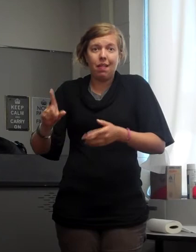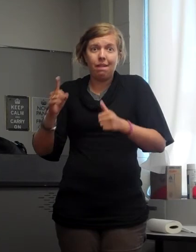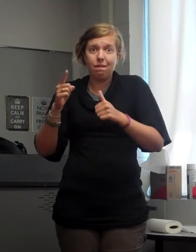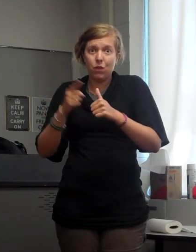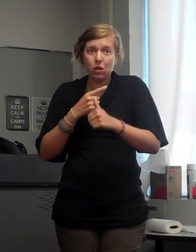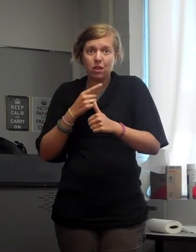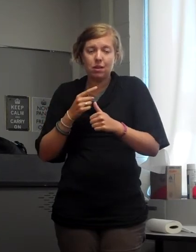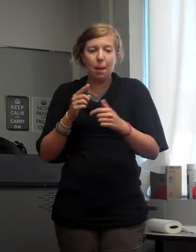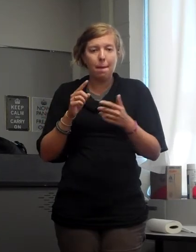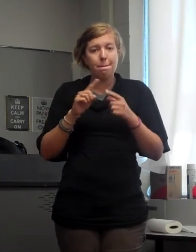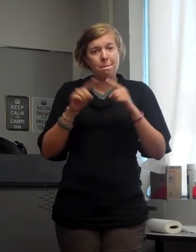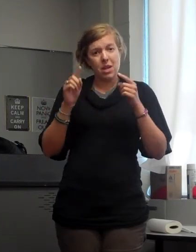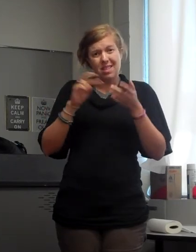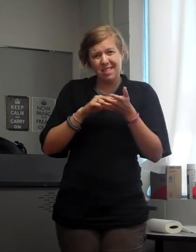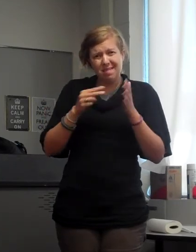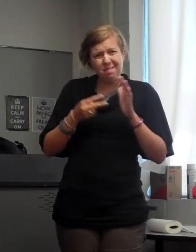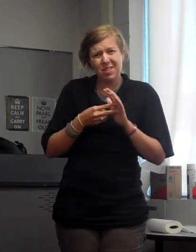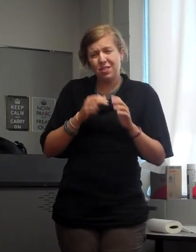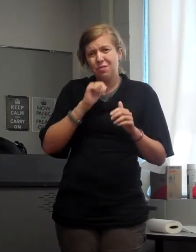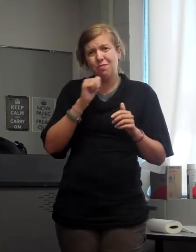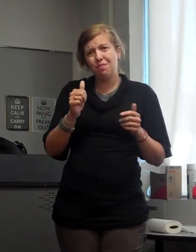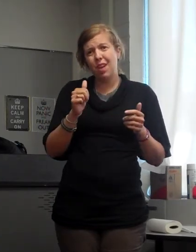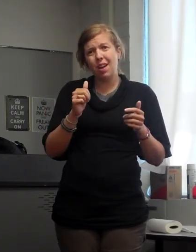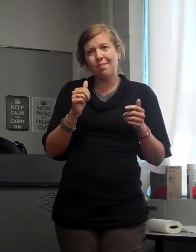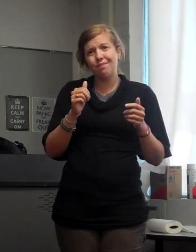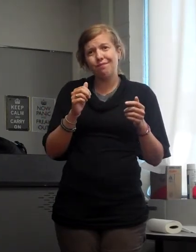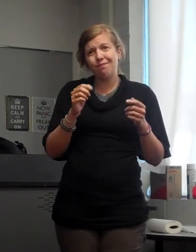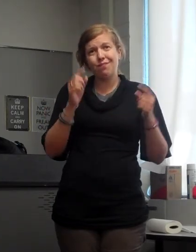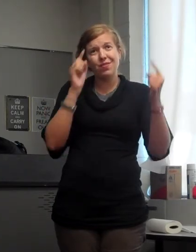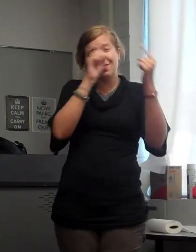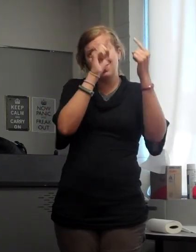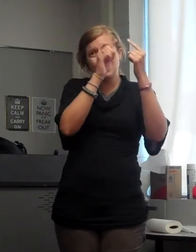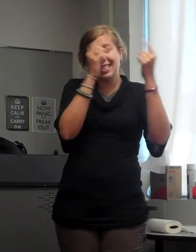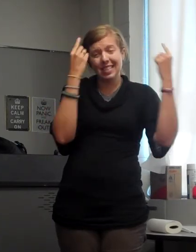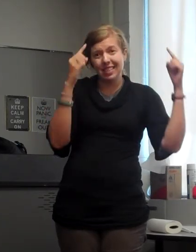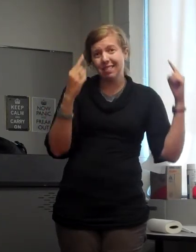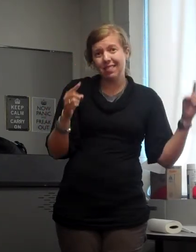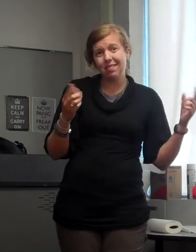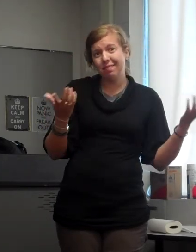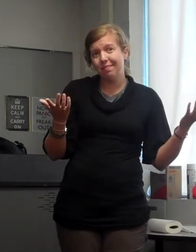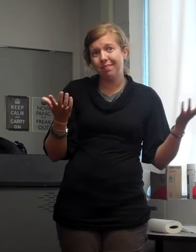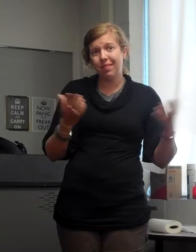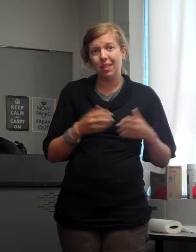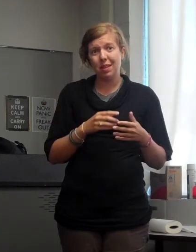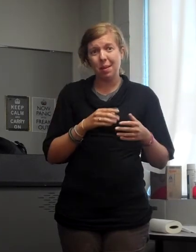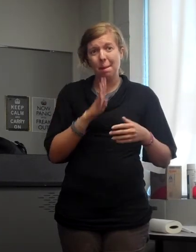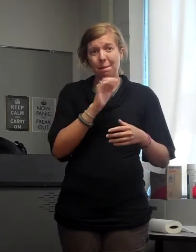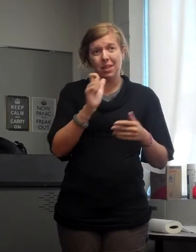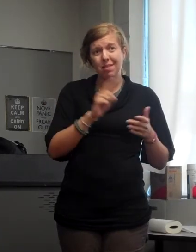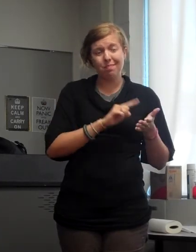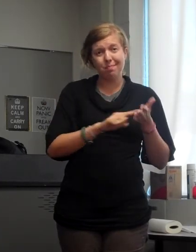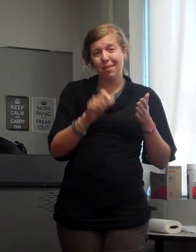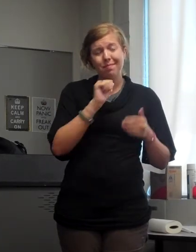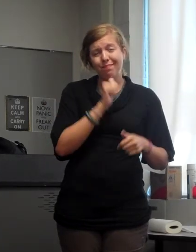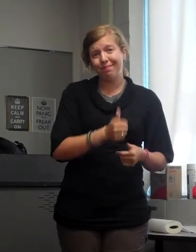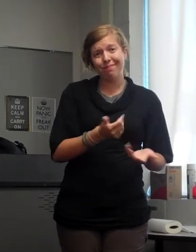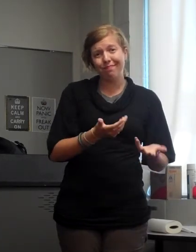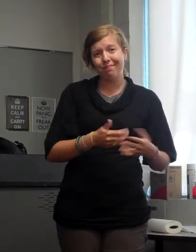then you give up. You get frustrated and it's like, oh, this is never going to work, and you quit. And there's been many times we've wanted to say, this